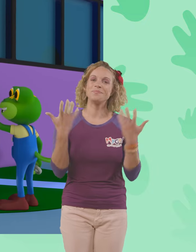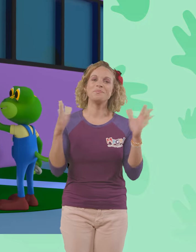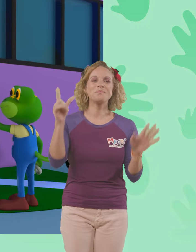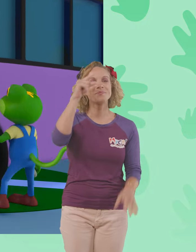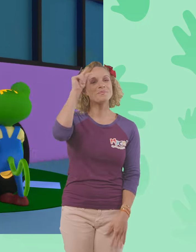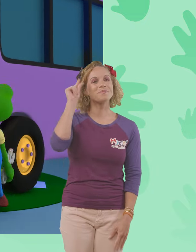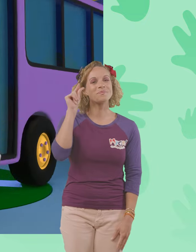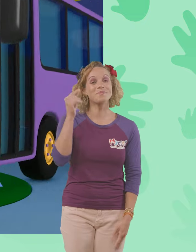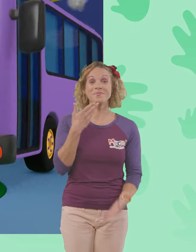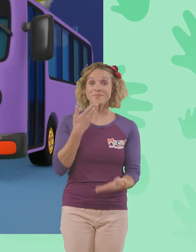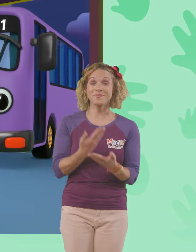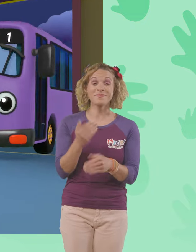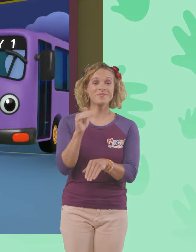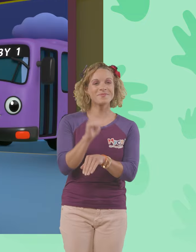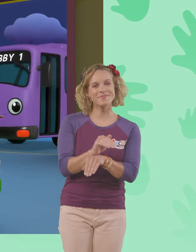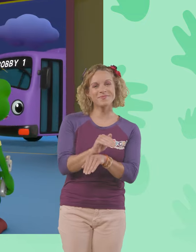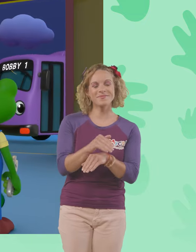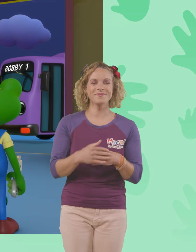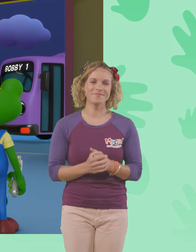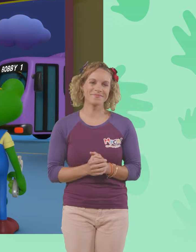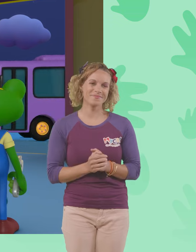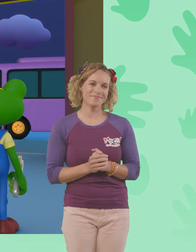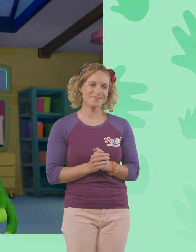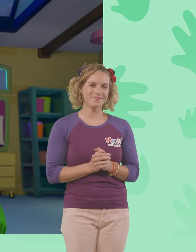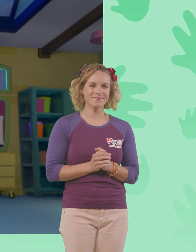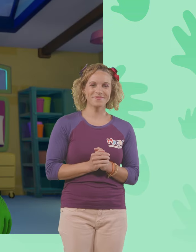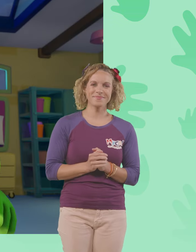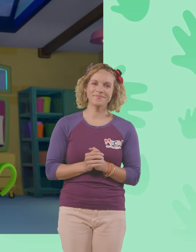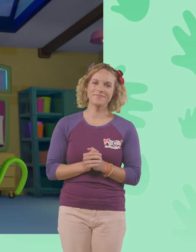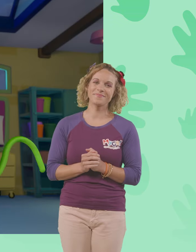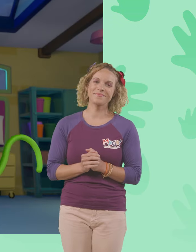Done, Bobby. Good night.